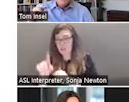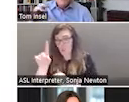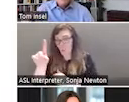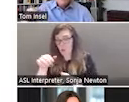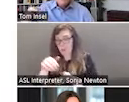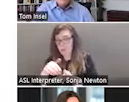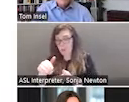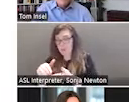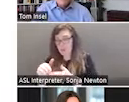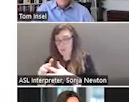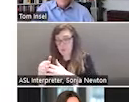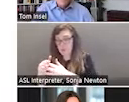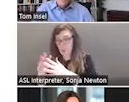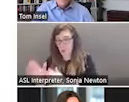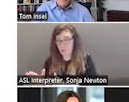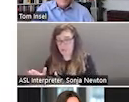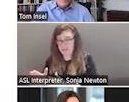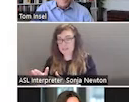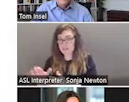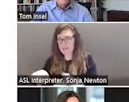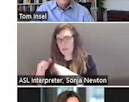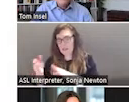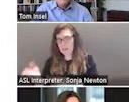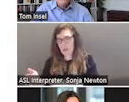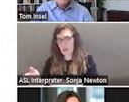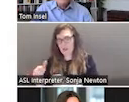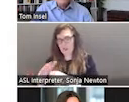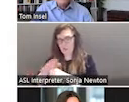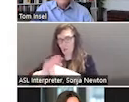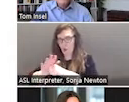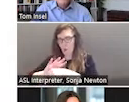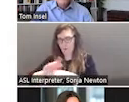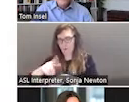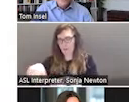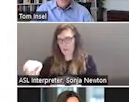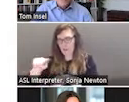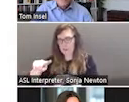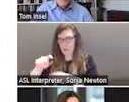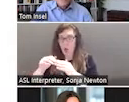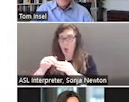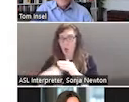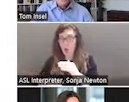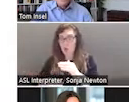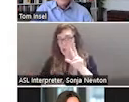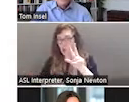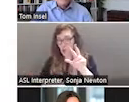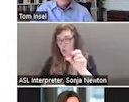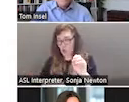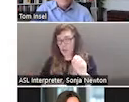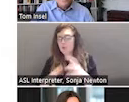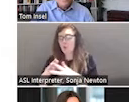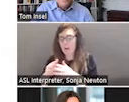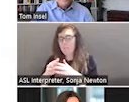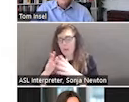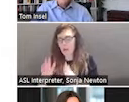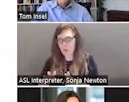at the people who died of COVID by age brackets, what's striking is that under 30, that is Americans under